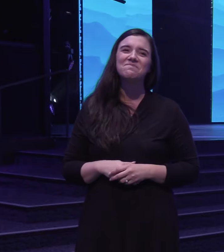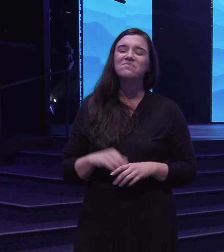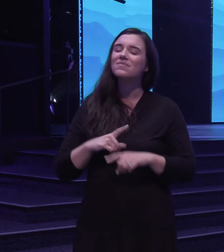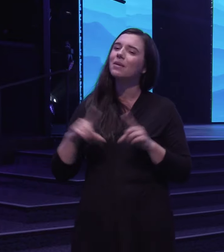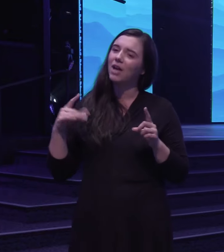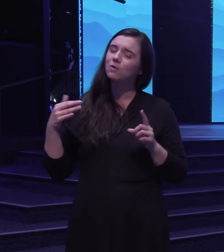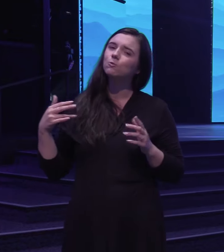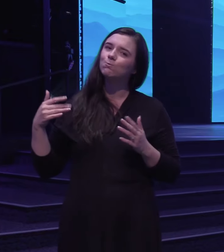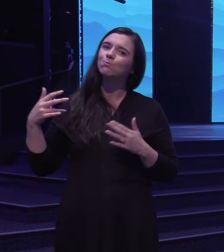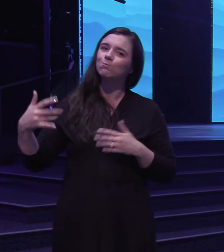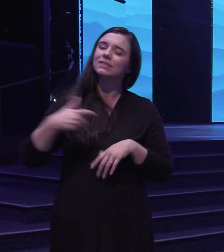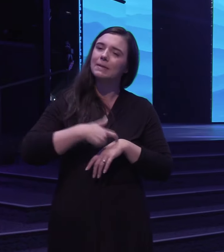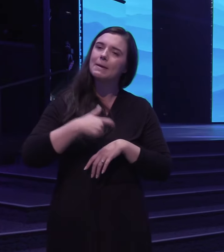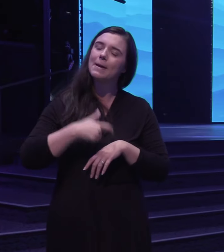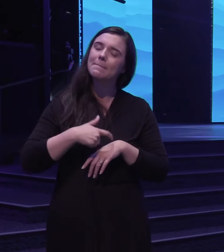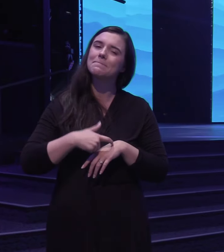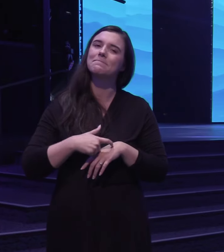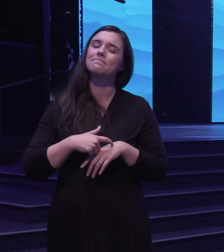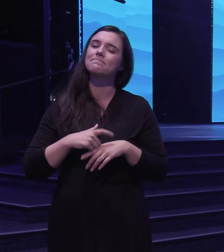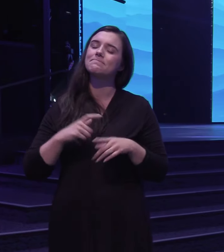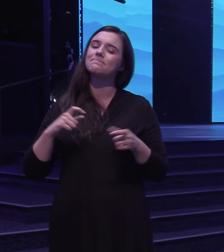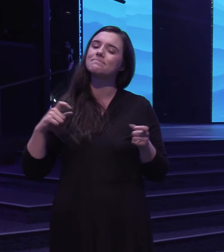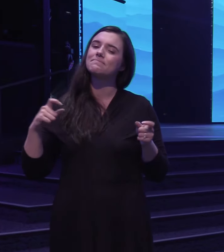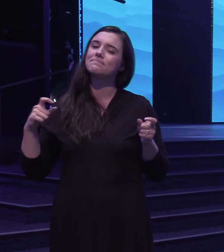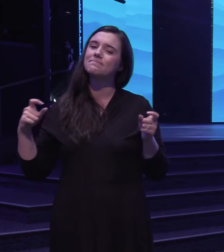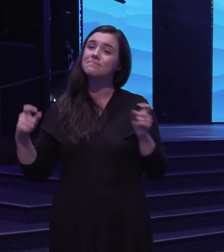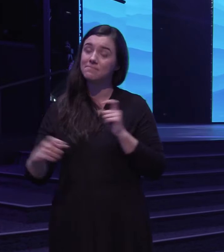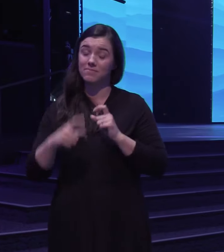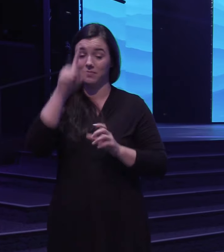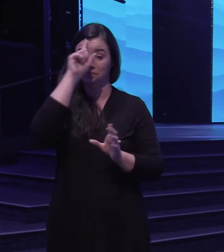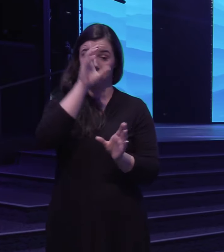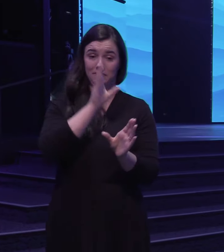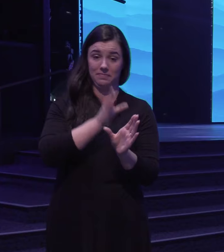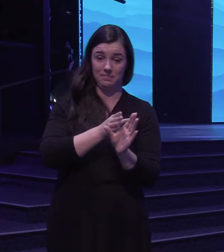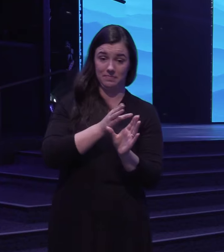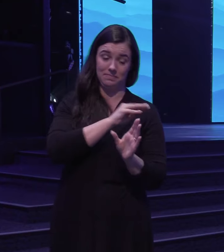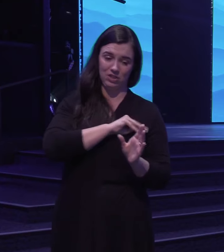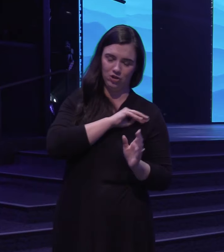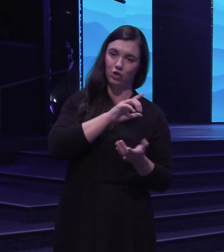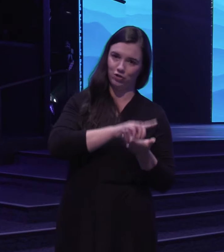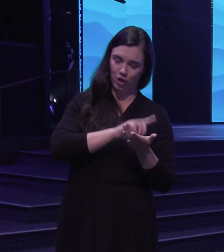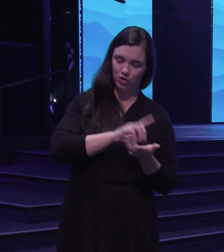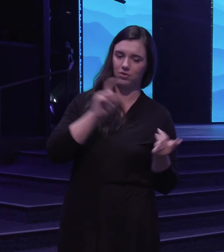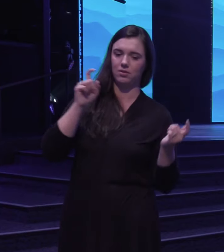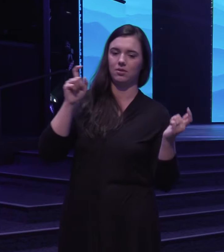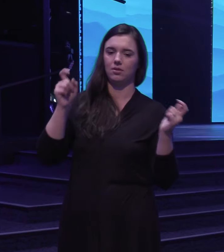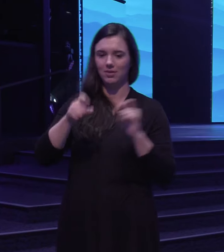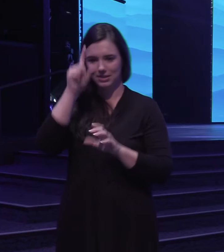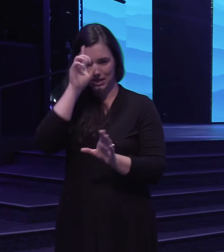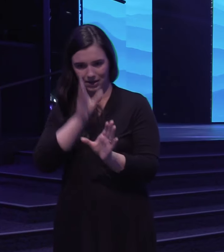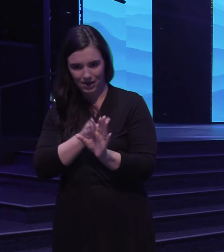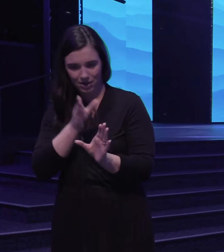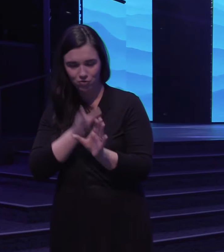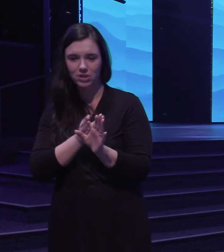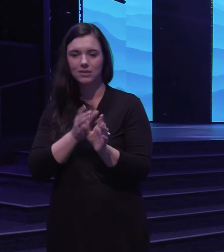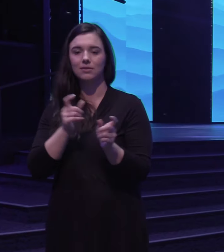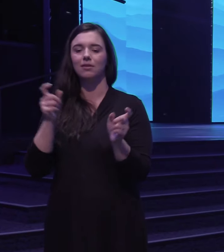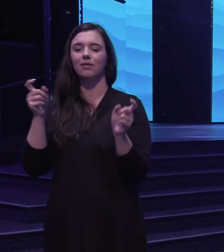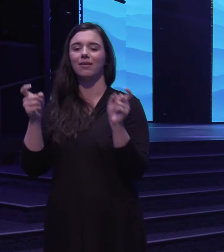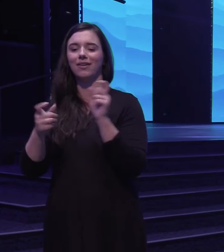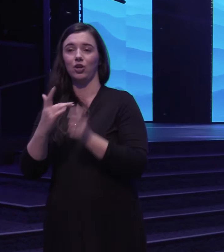But over the course of time, you know, it migrated from missionary doctor to psychiatrist